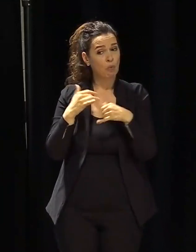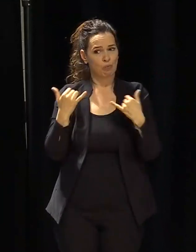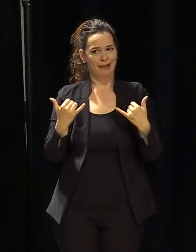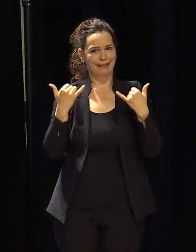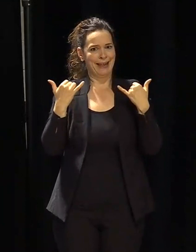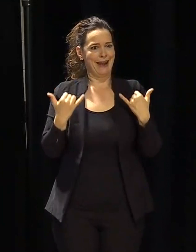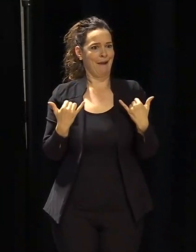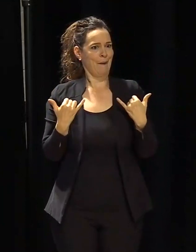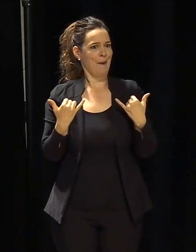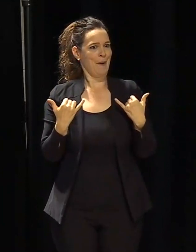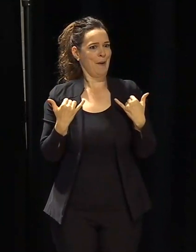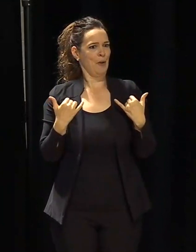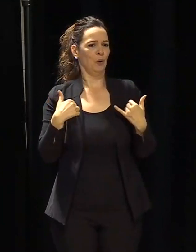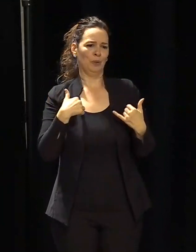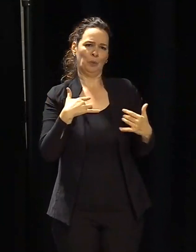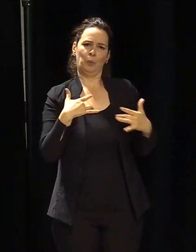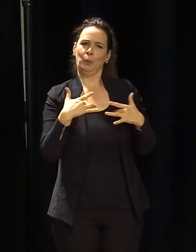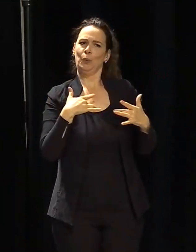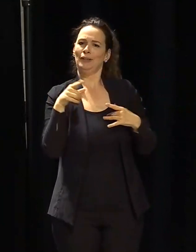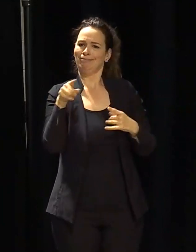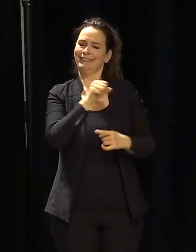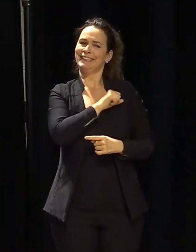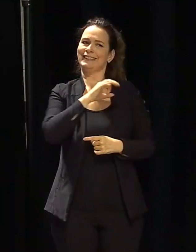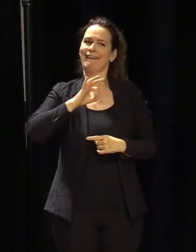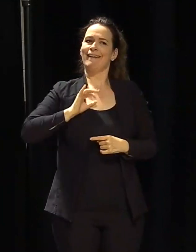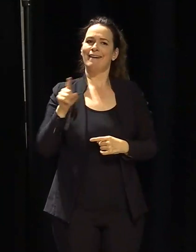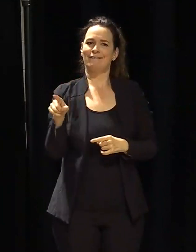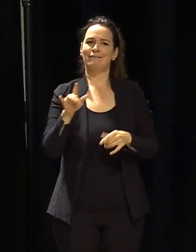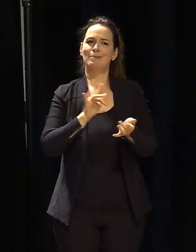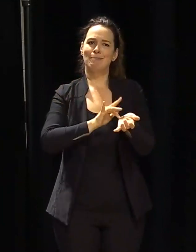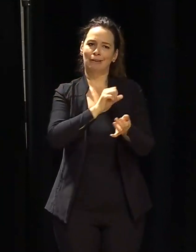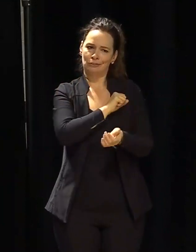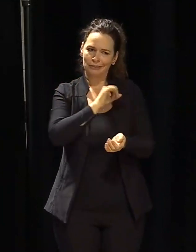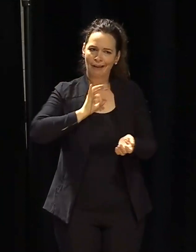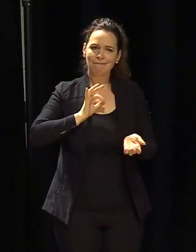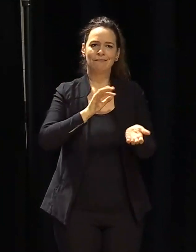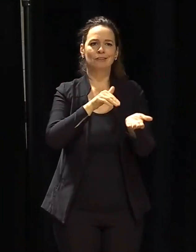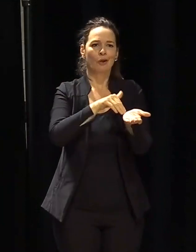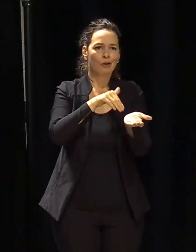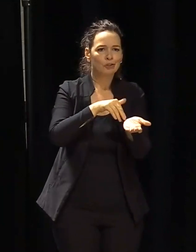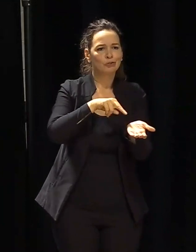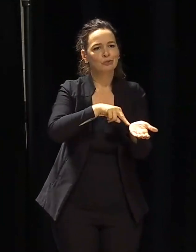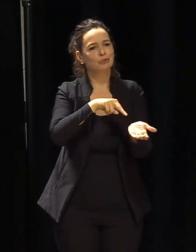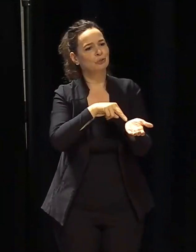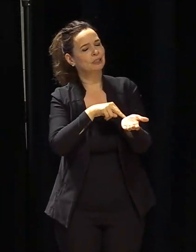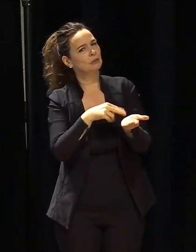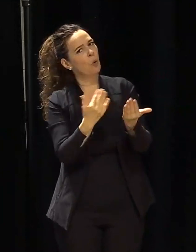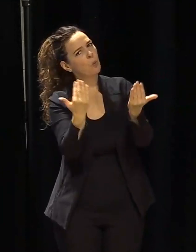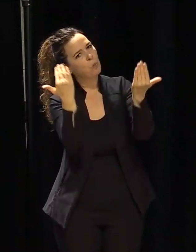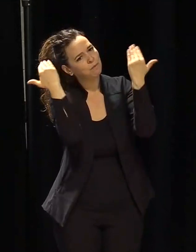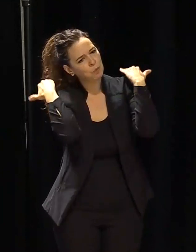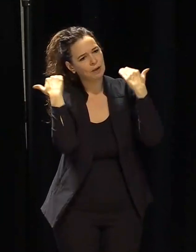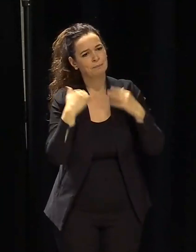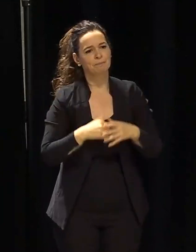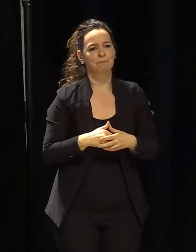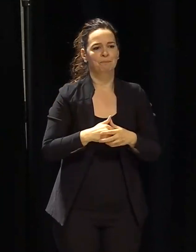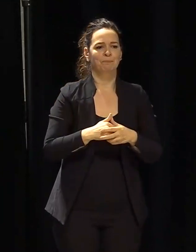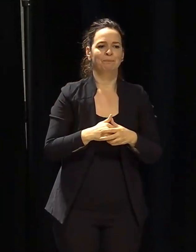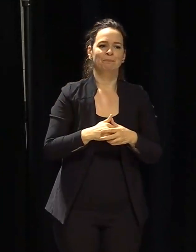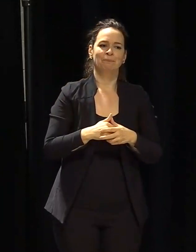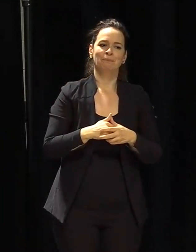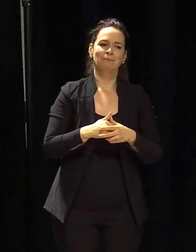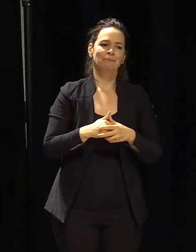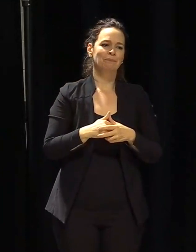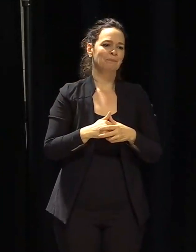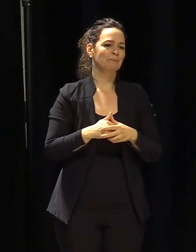now, when you look at our capacity levels, we're getting a report each morning. I think we have over 500